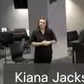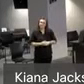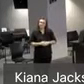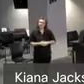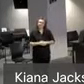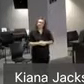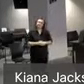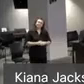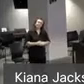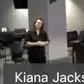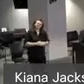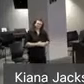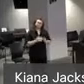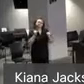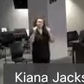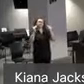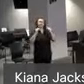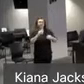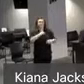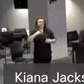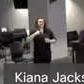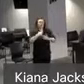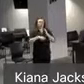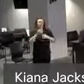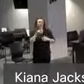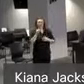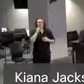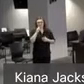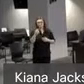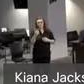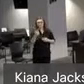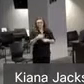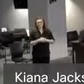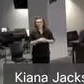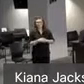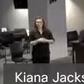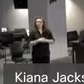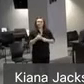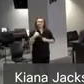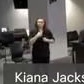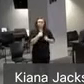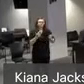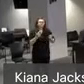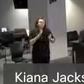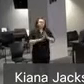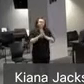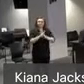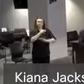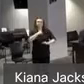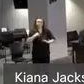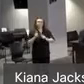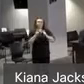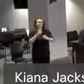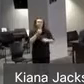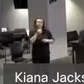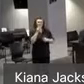Now I'd like to turn to the member rates for 2021. In conjunction with our actuaries, we've developed member contribution rates for each of